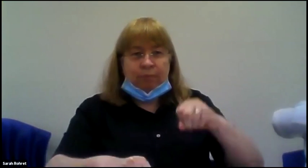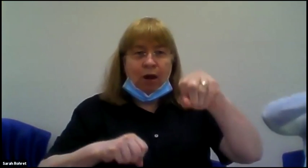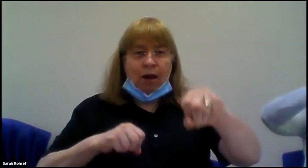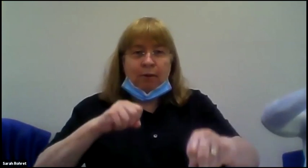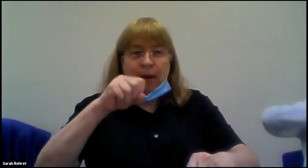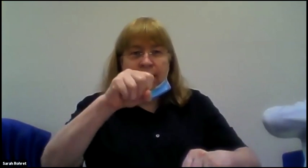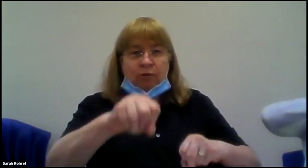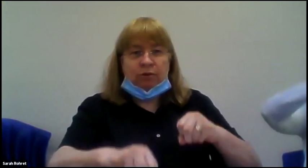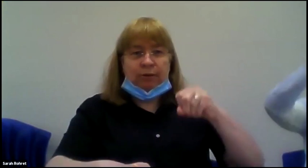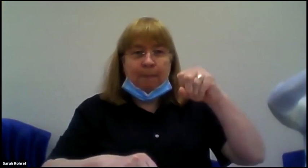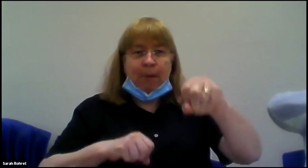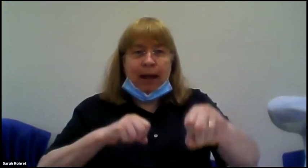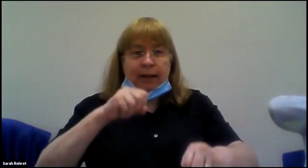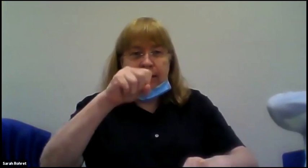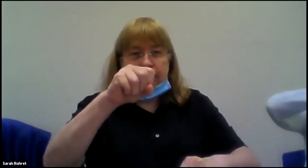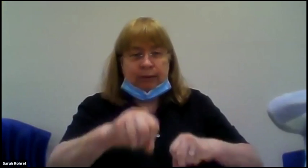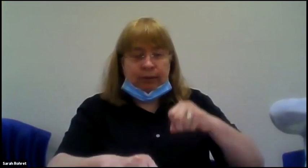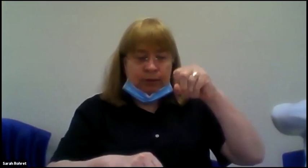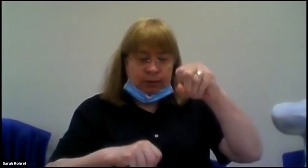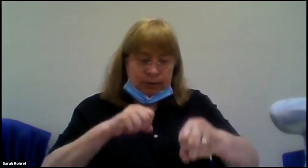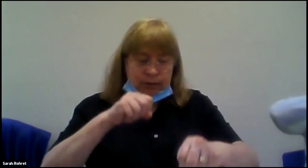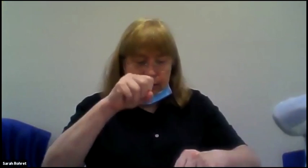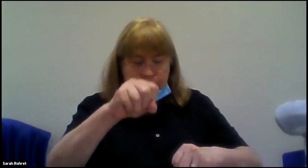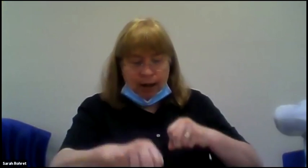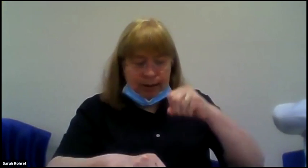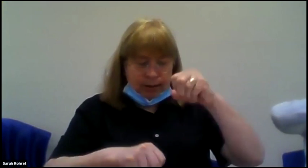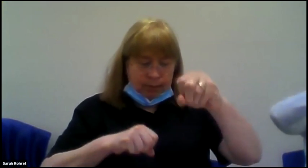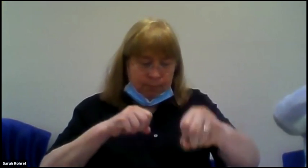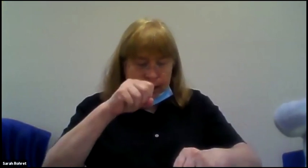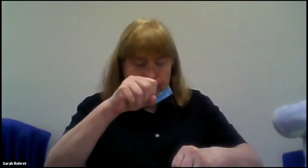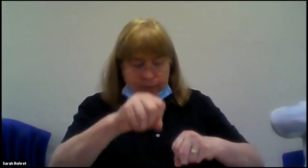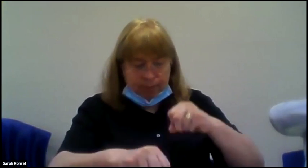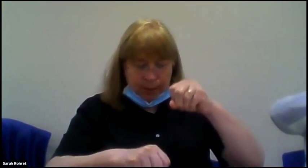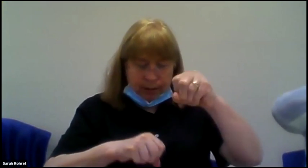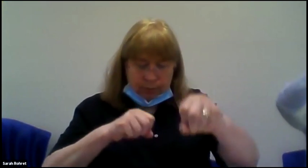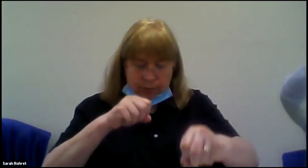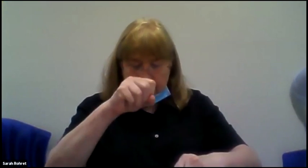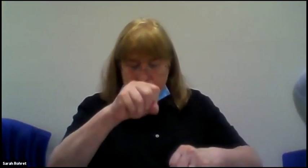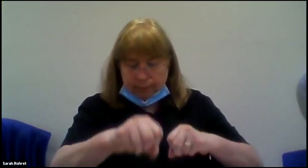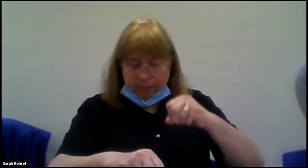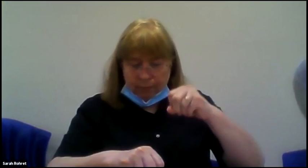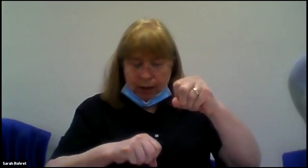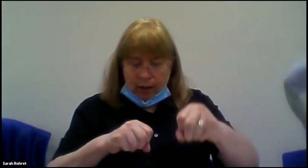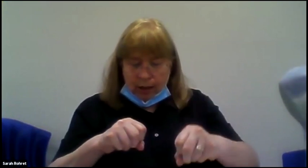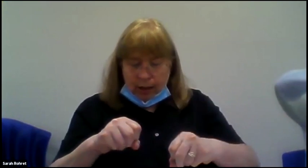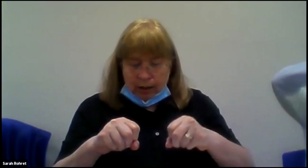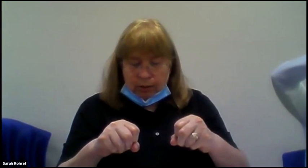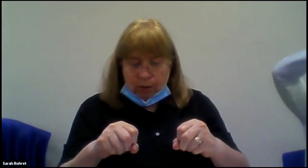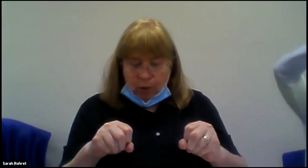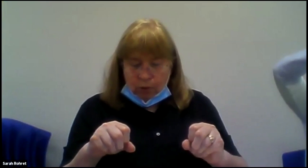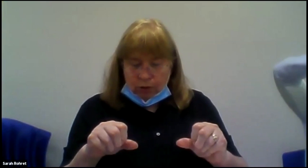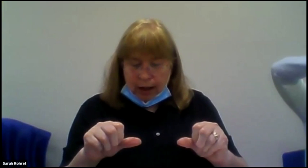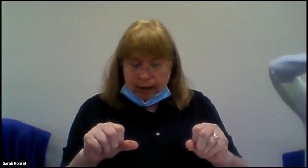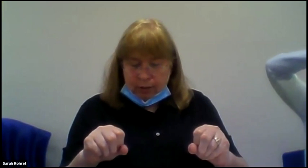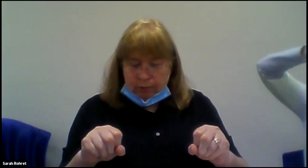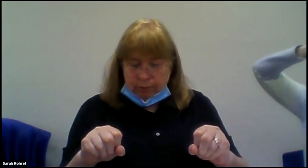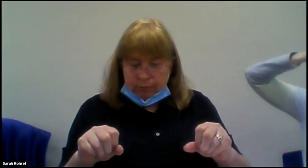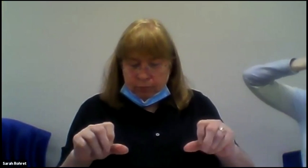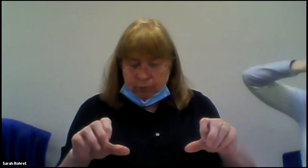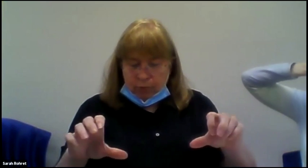on the pedals. Bike. You're riding the bike with the pedals. So motorcycle, you put